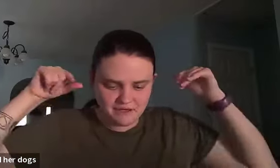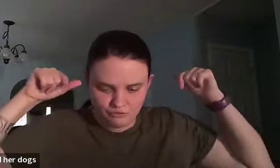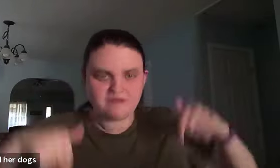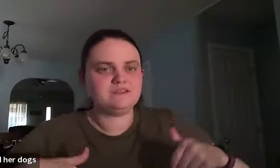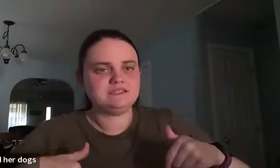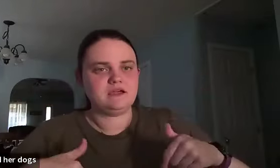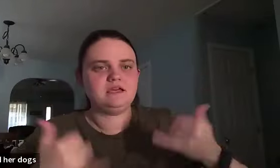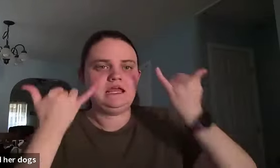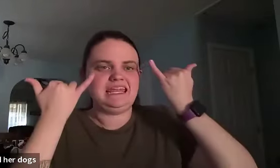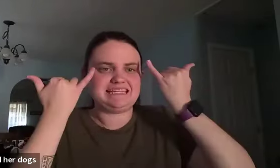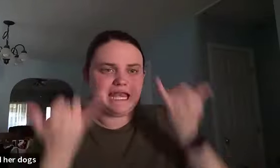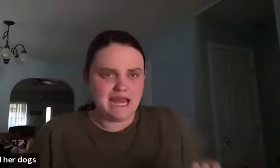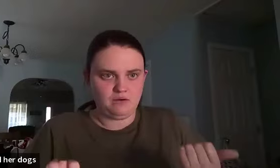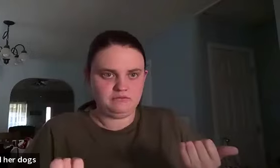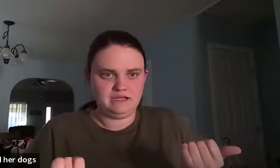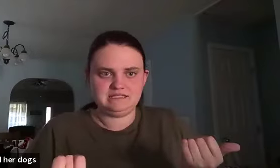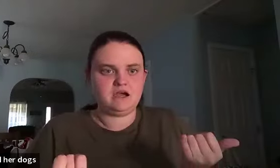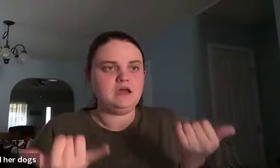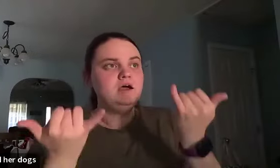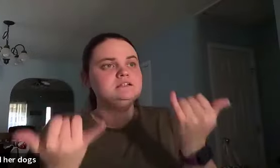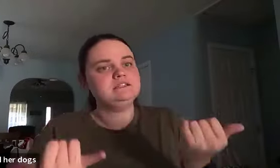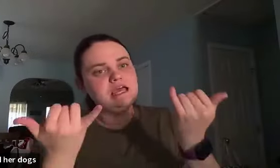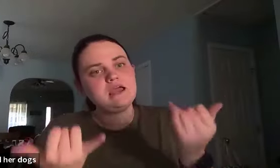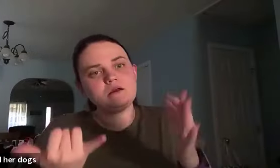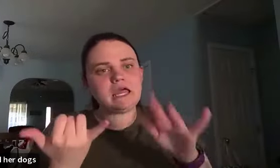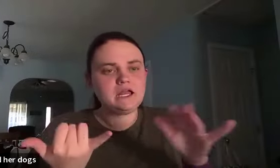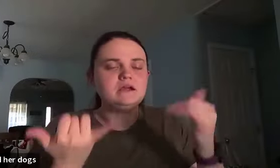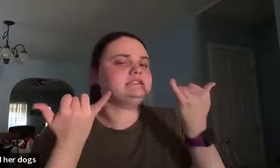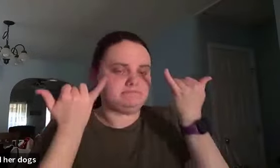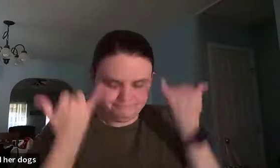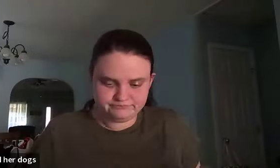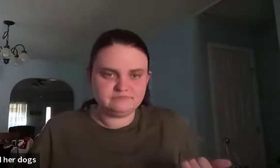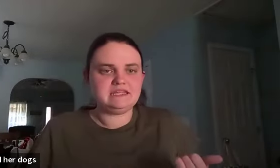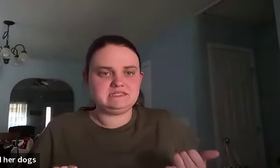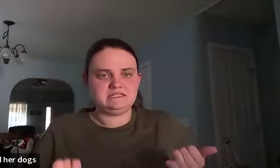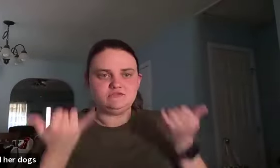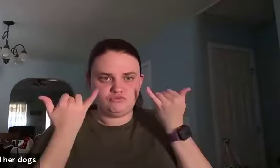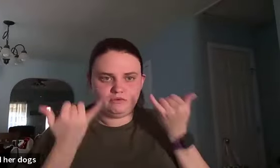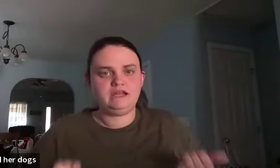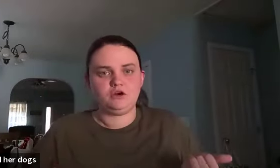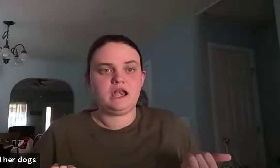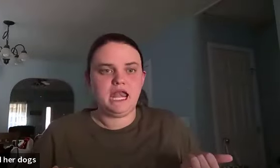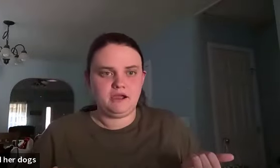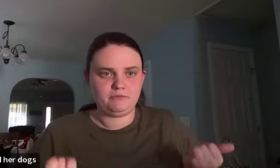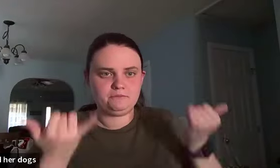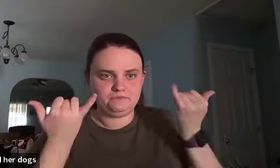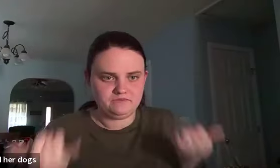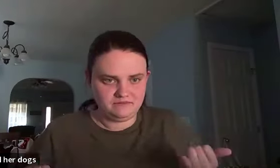happening right this second. It is now. It's not today or later. It's instant, right here, now,